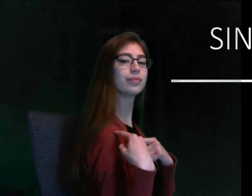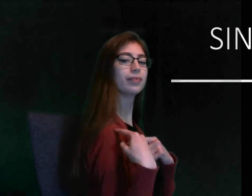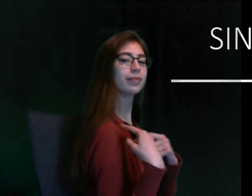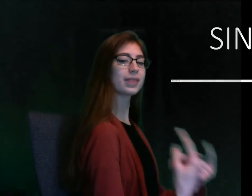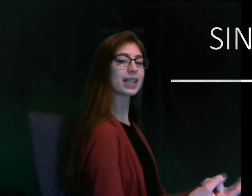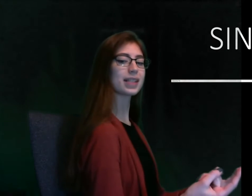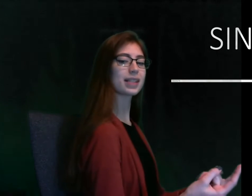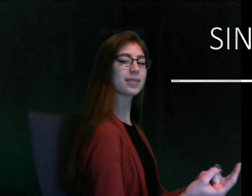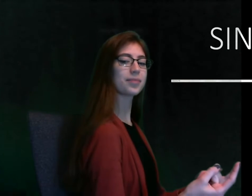Since.